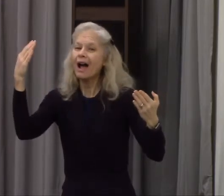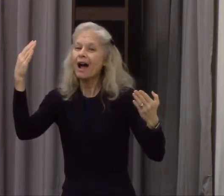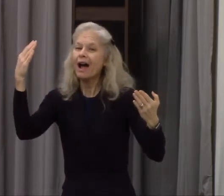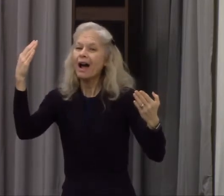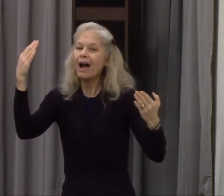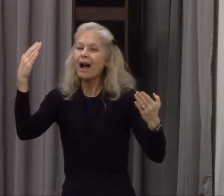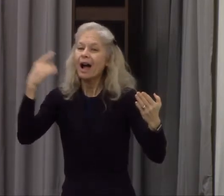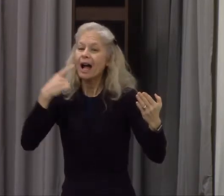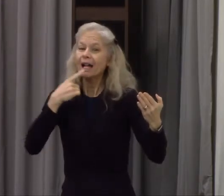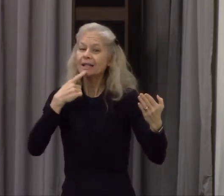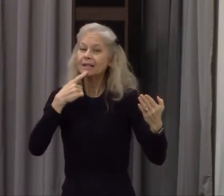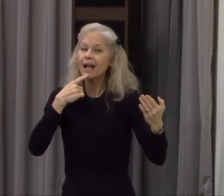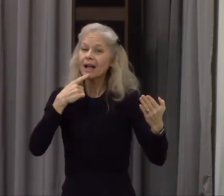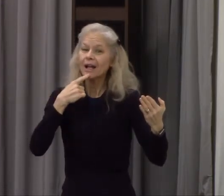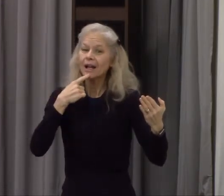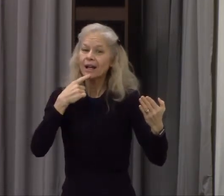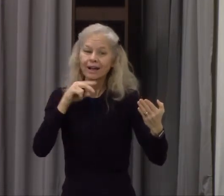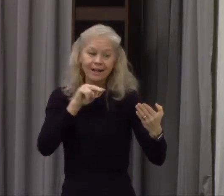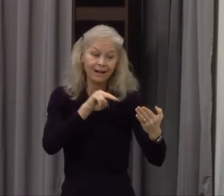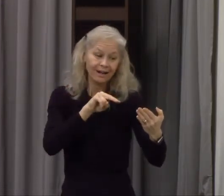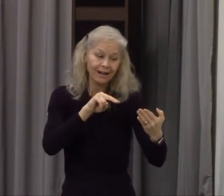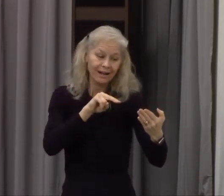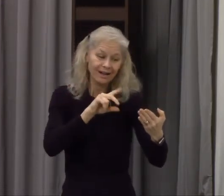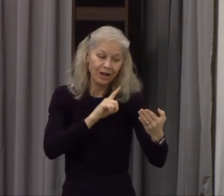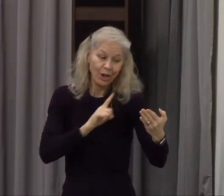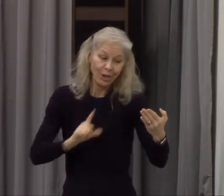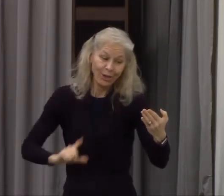Lord, now lettest thy servant depart,